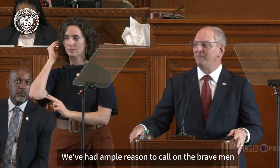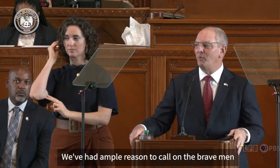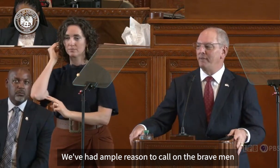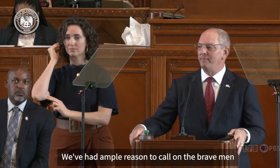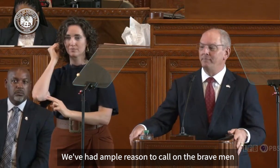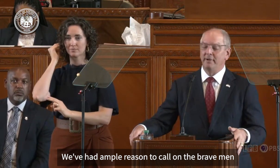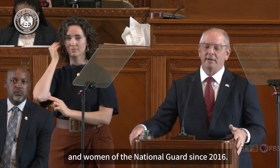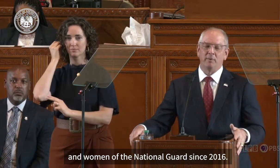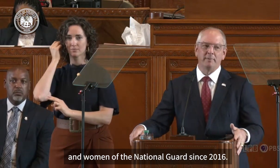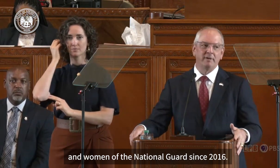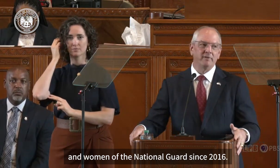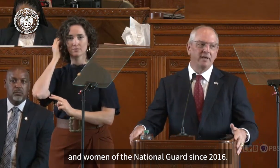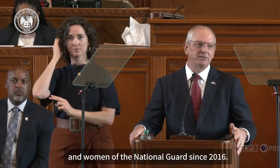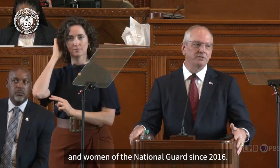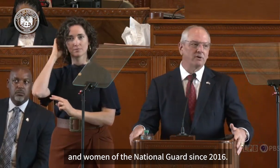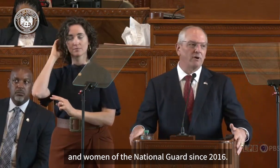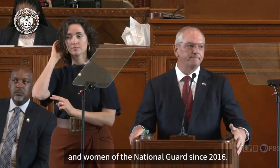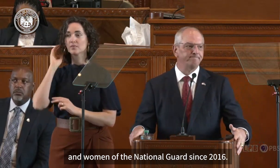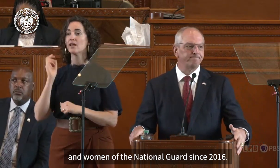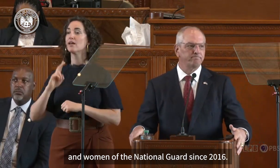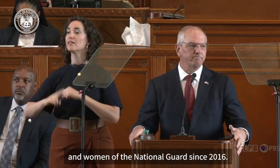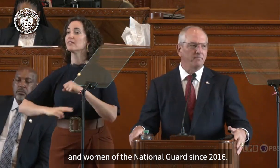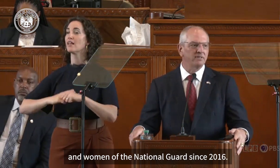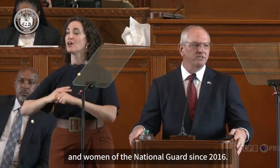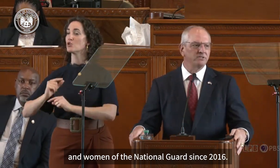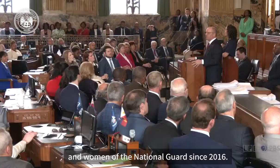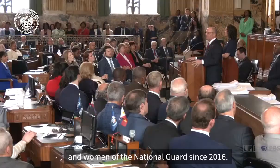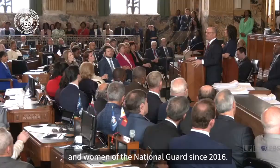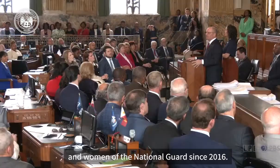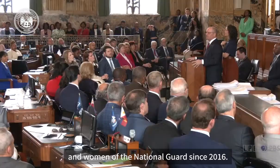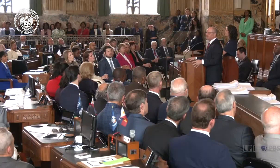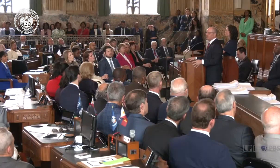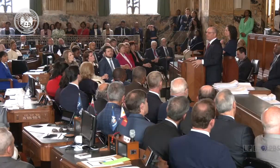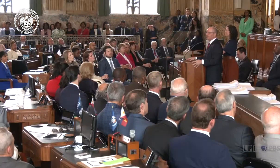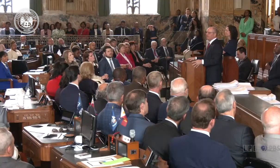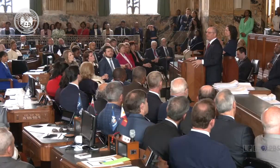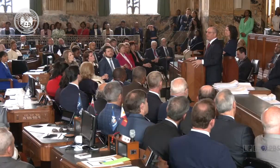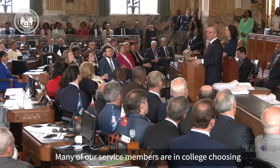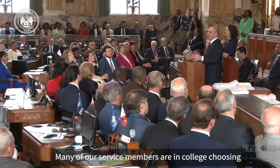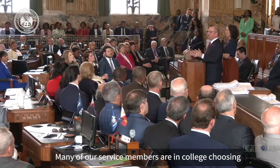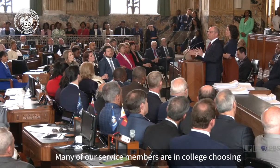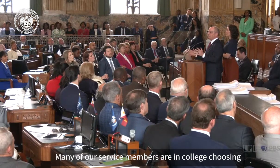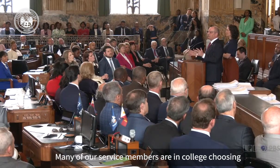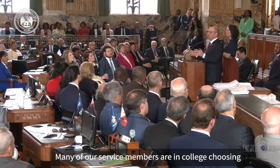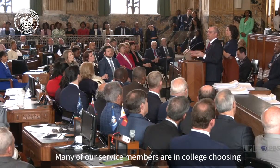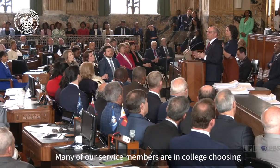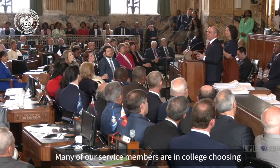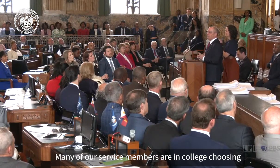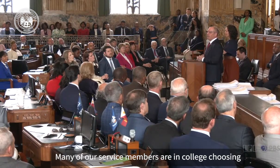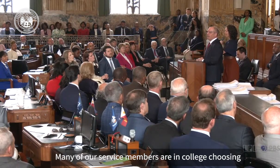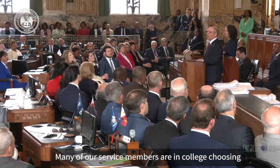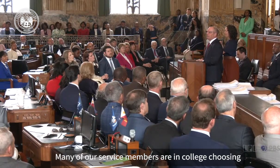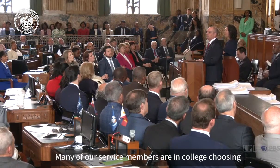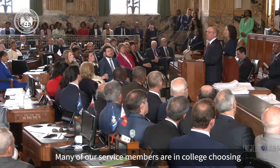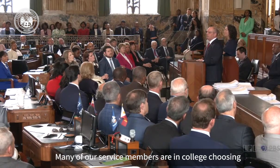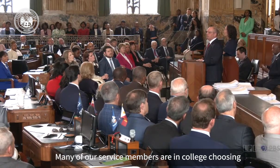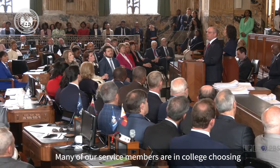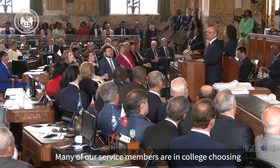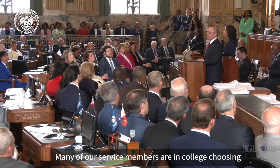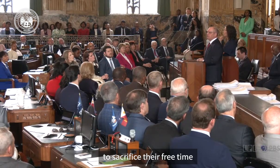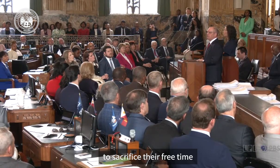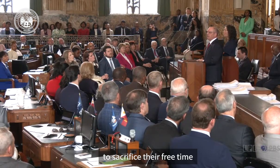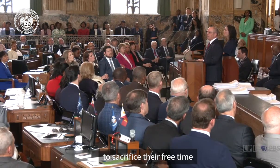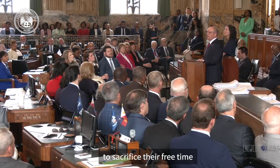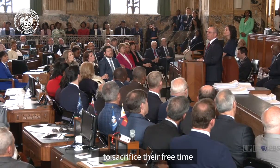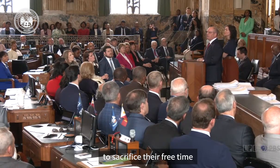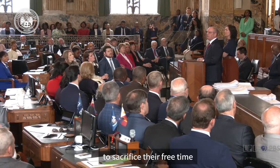on the brave men and women of the National Guard since 2016. Many of our service members are in college,